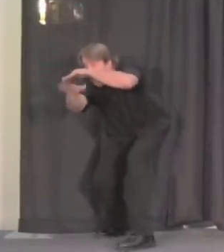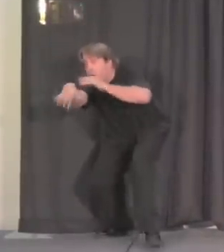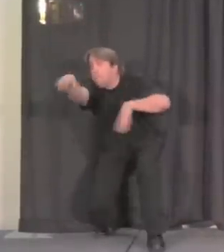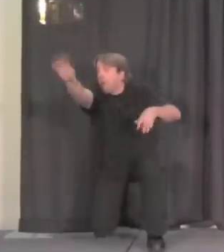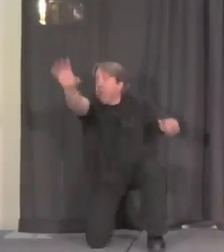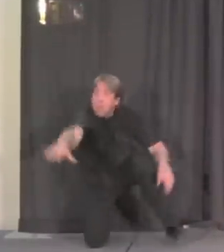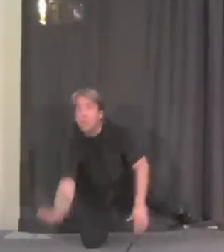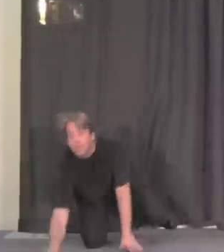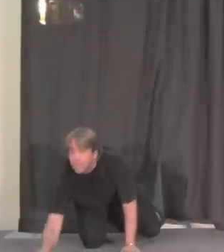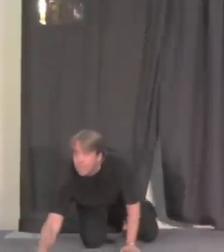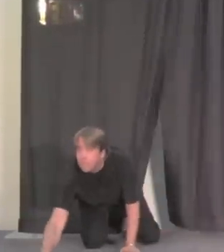Mom.